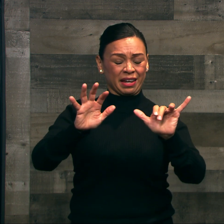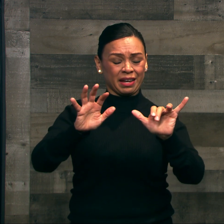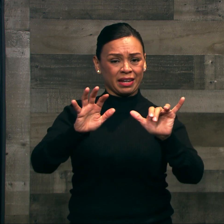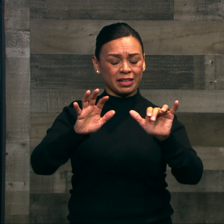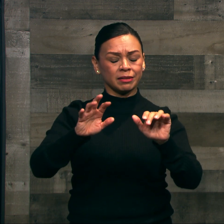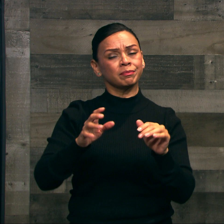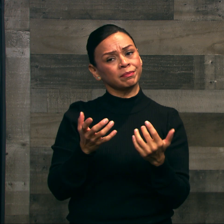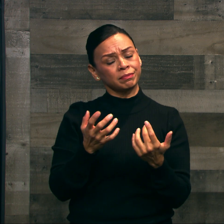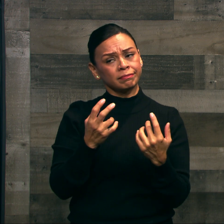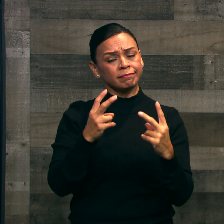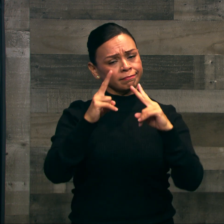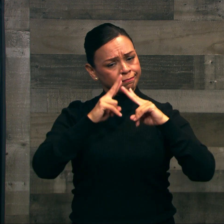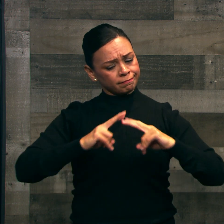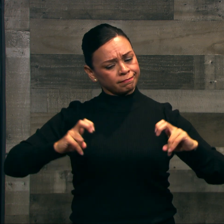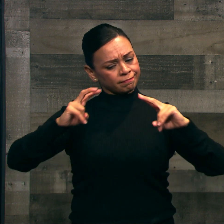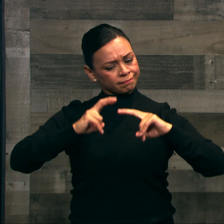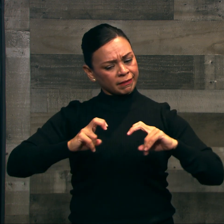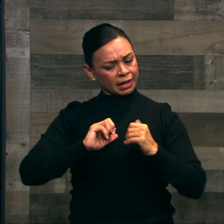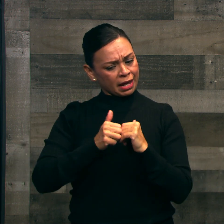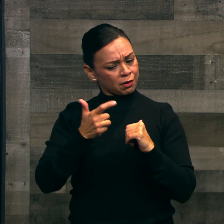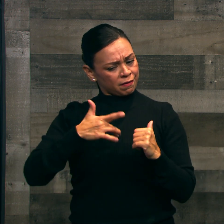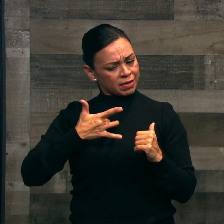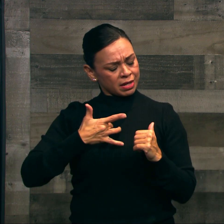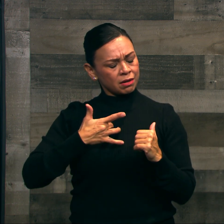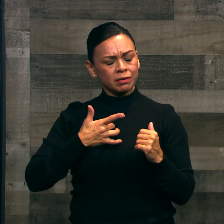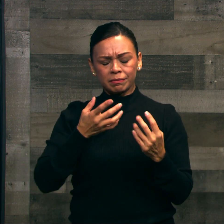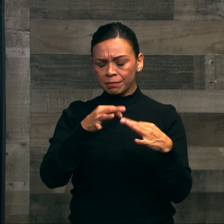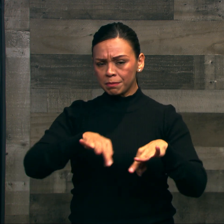together. And